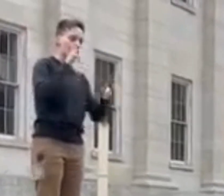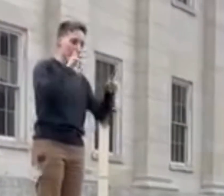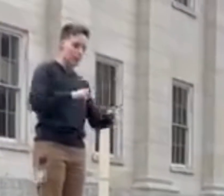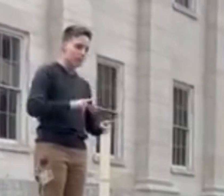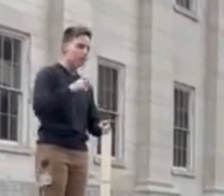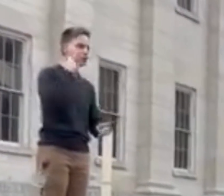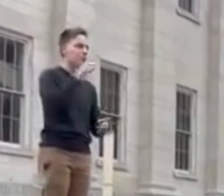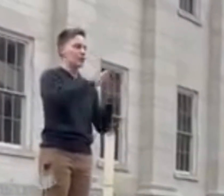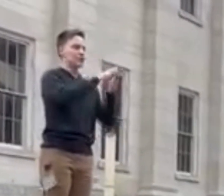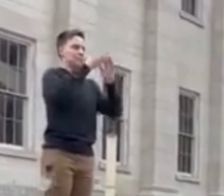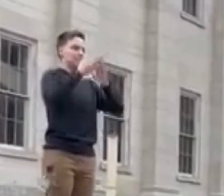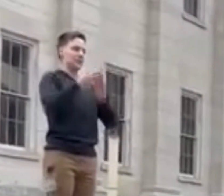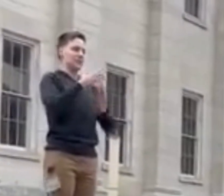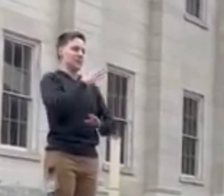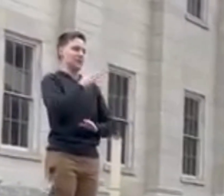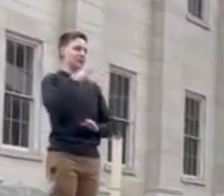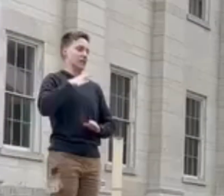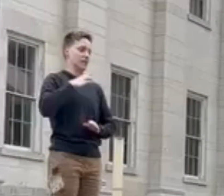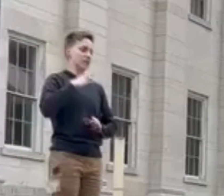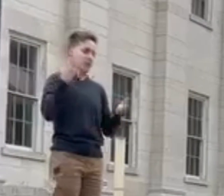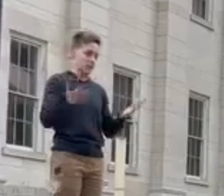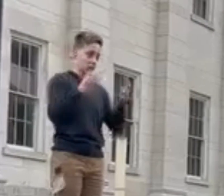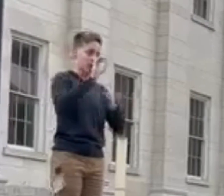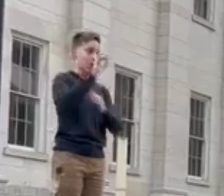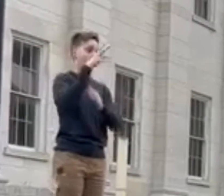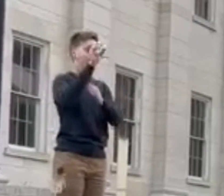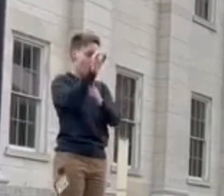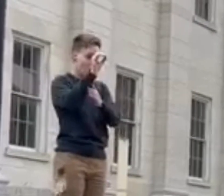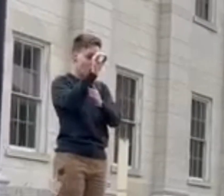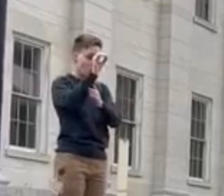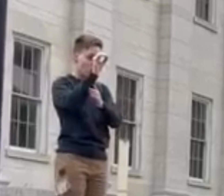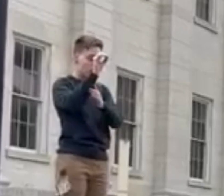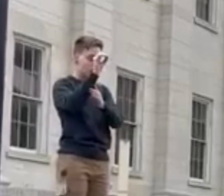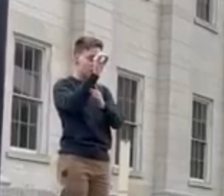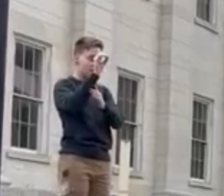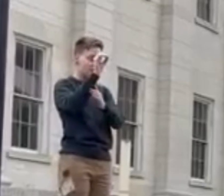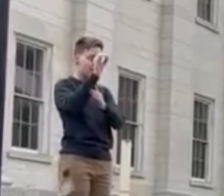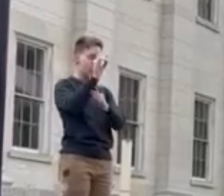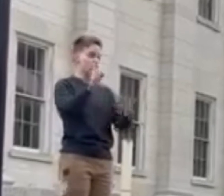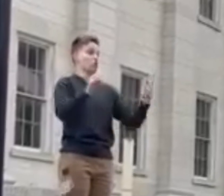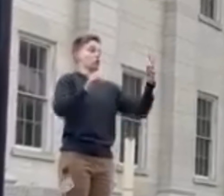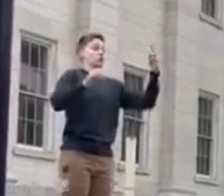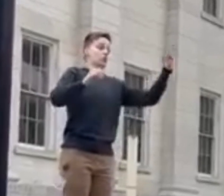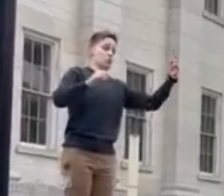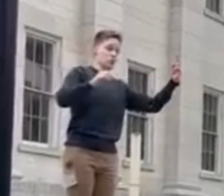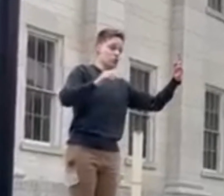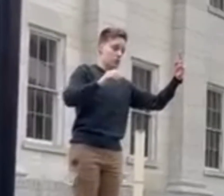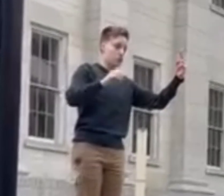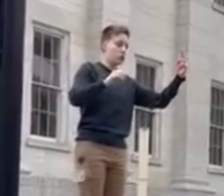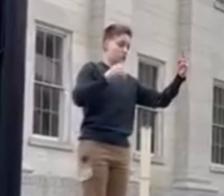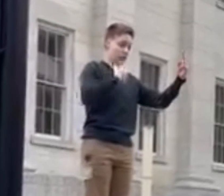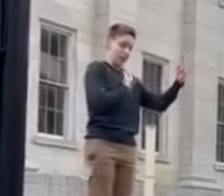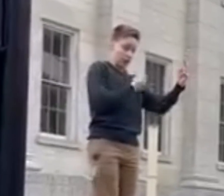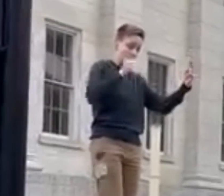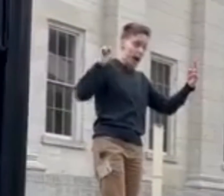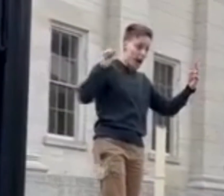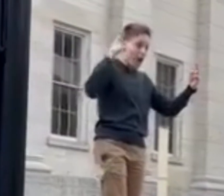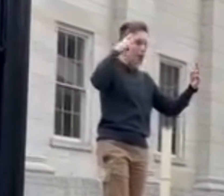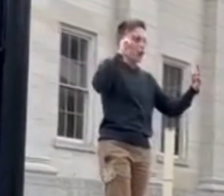on a city council in the state of Ohio, and only 2 out trans elected officials in the